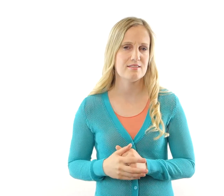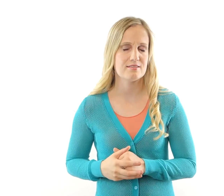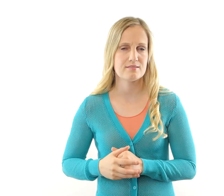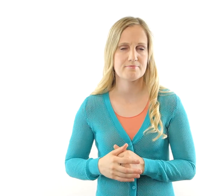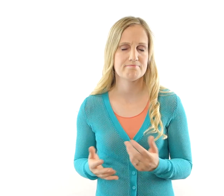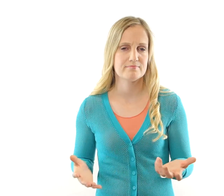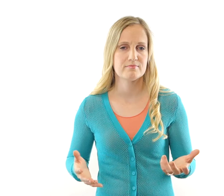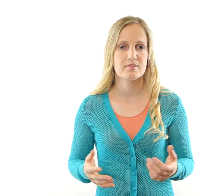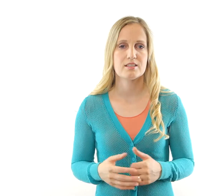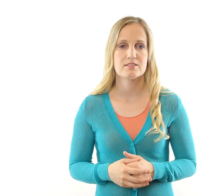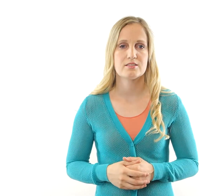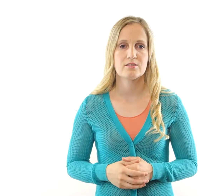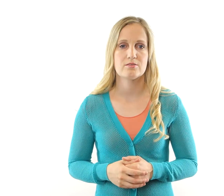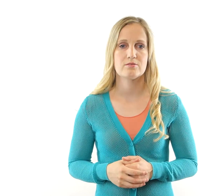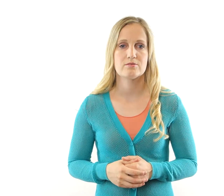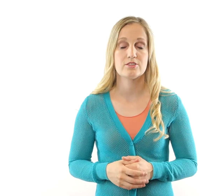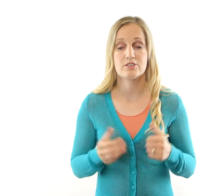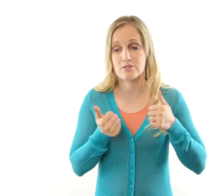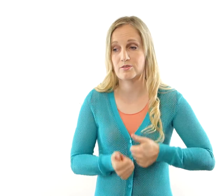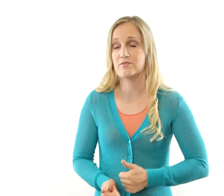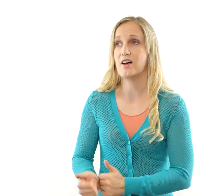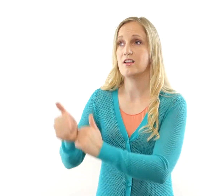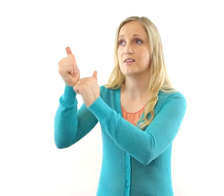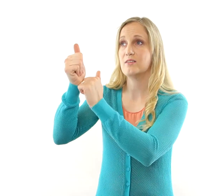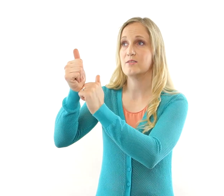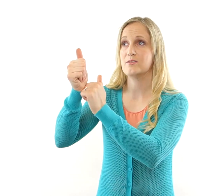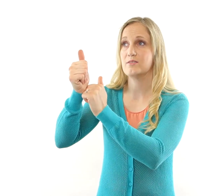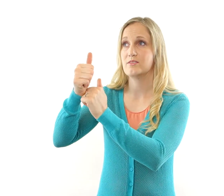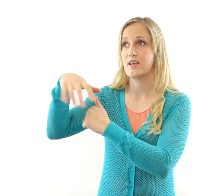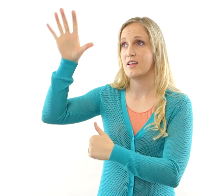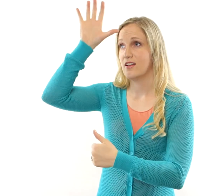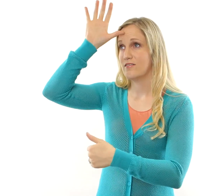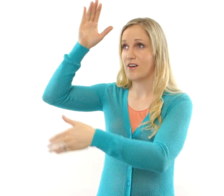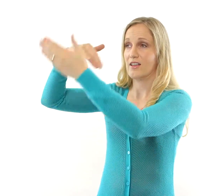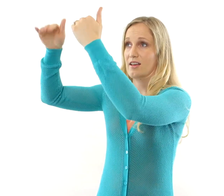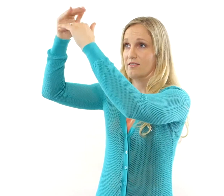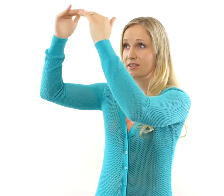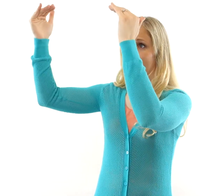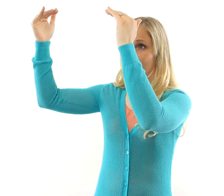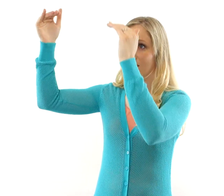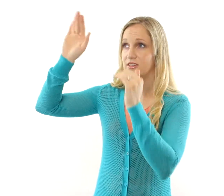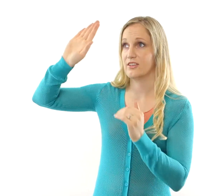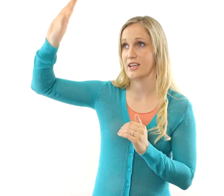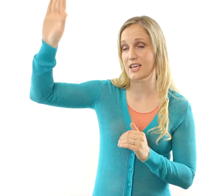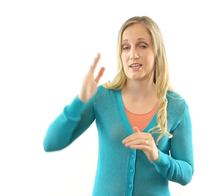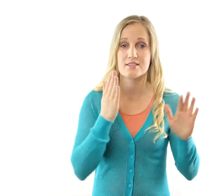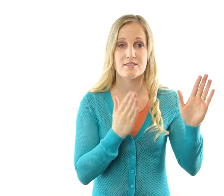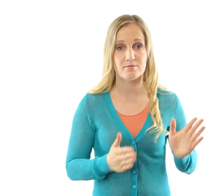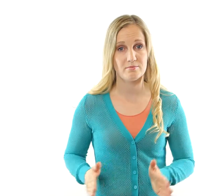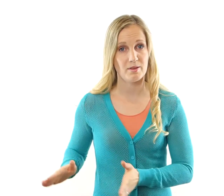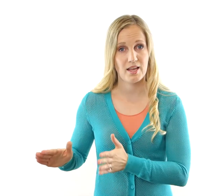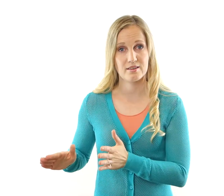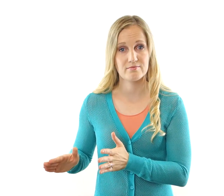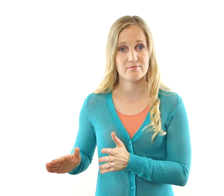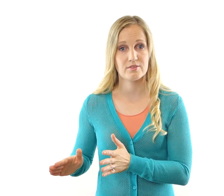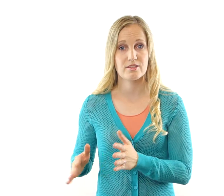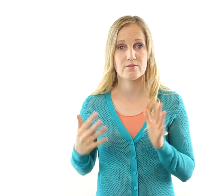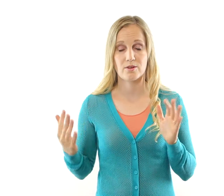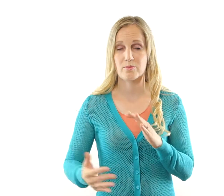His. So you could do follow, Heavenly Father, His plan. If you want to put